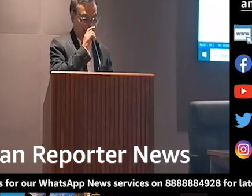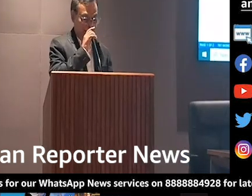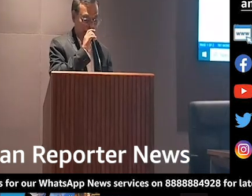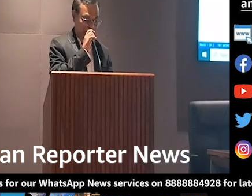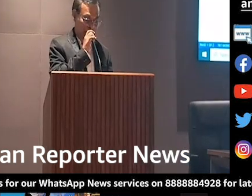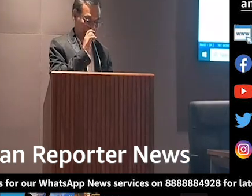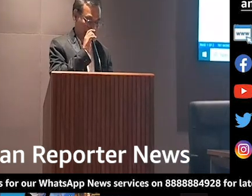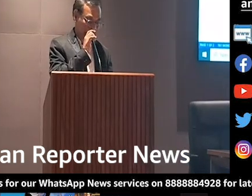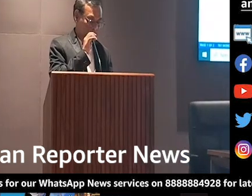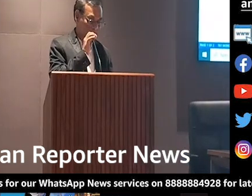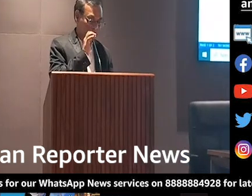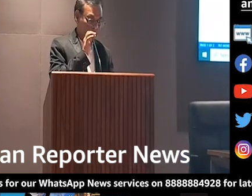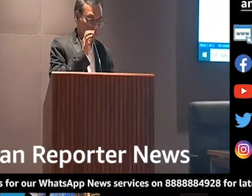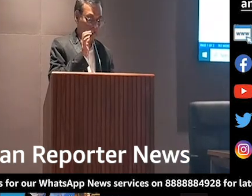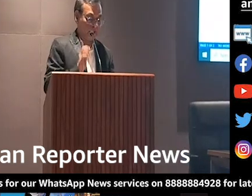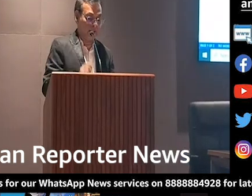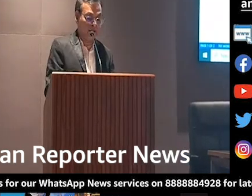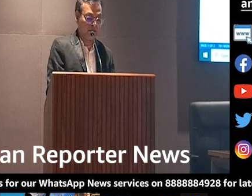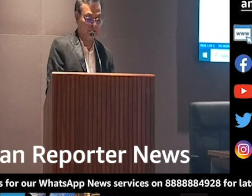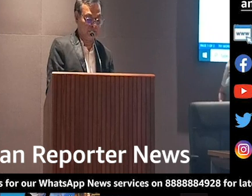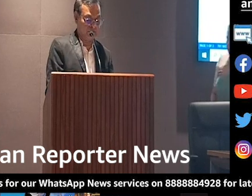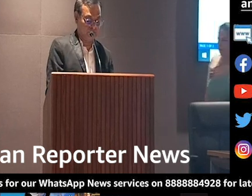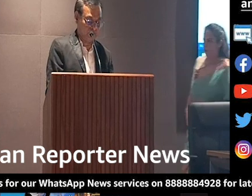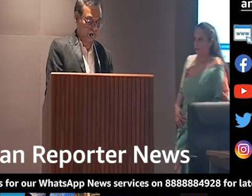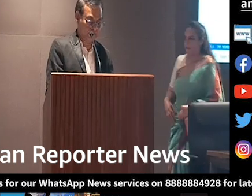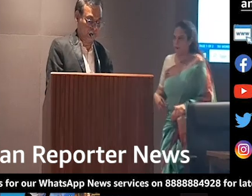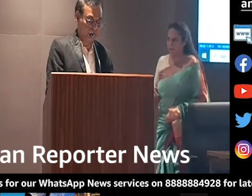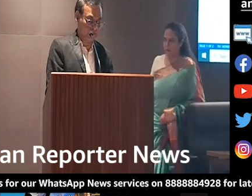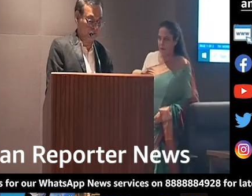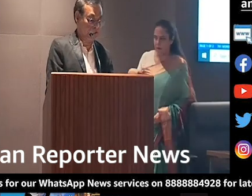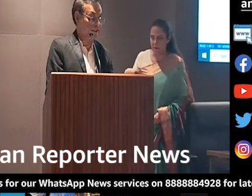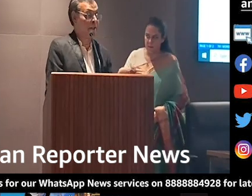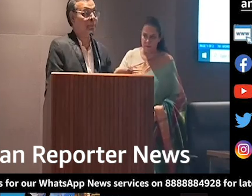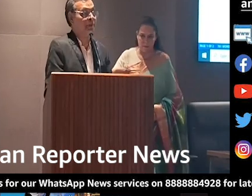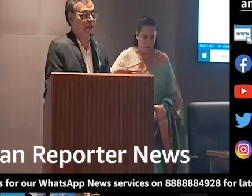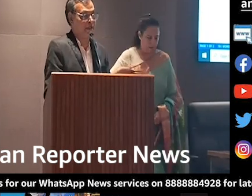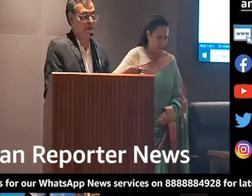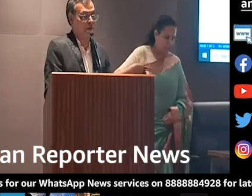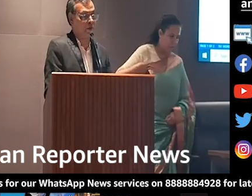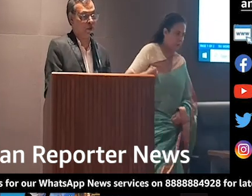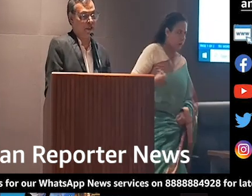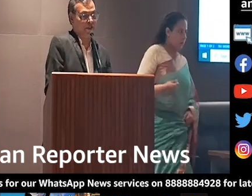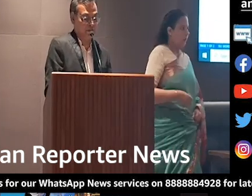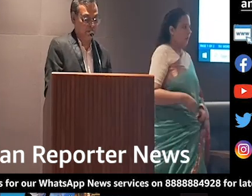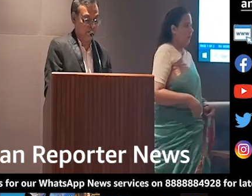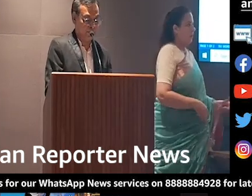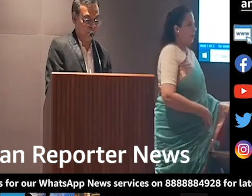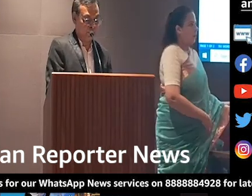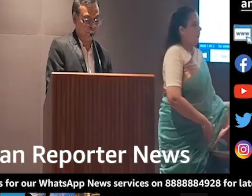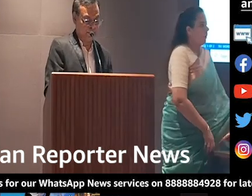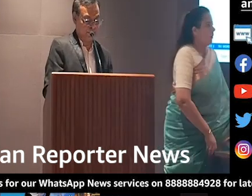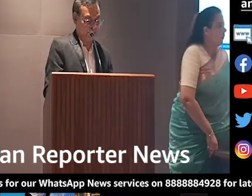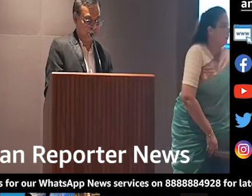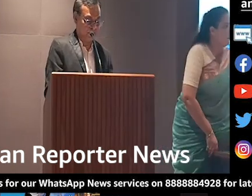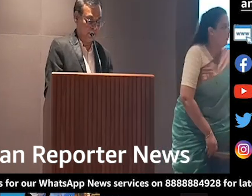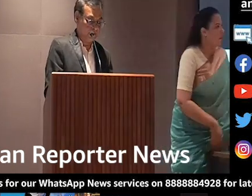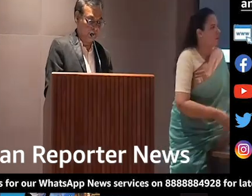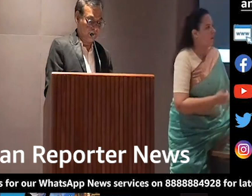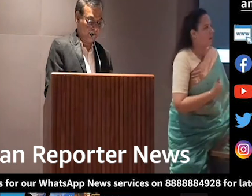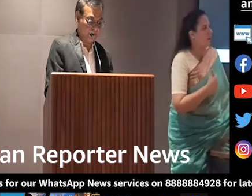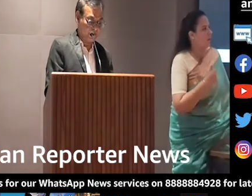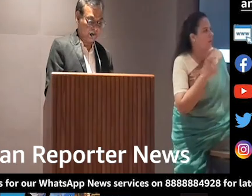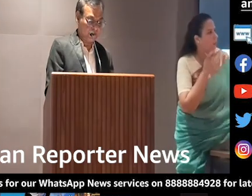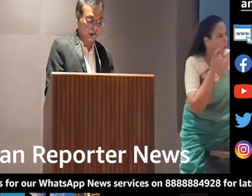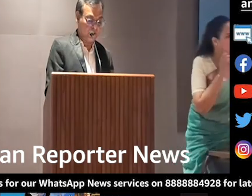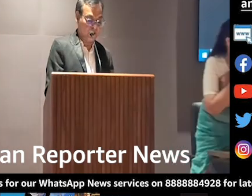Ladies and gentlemen, and esteemed guest today's program,